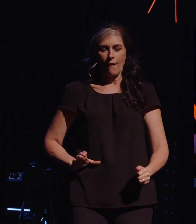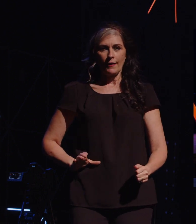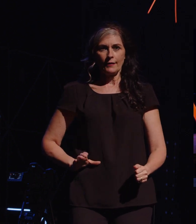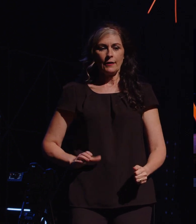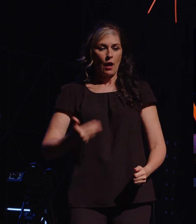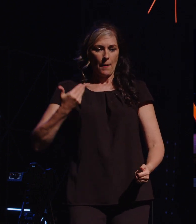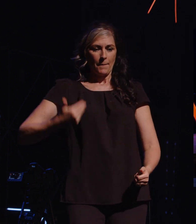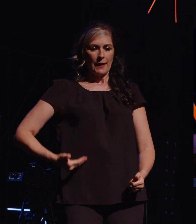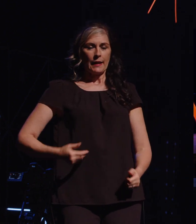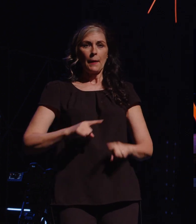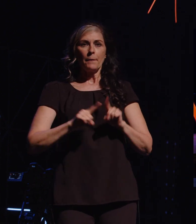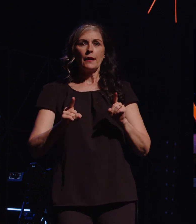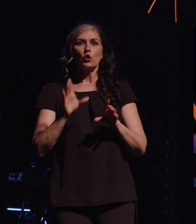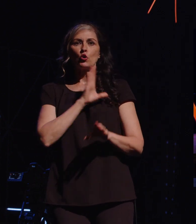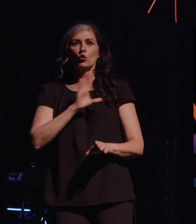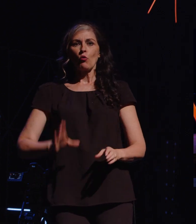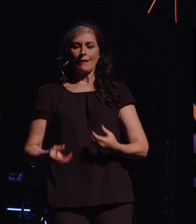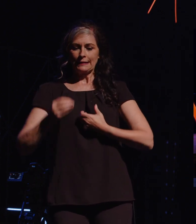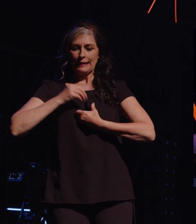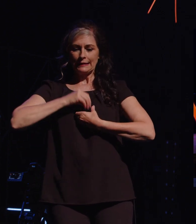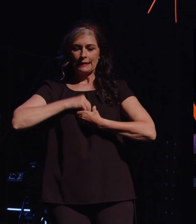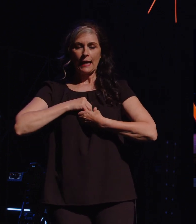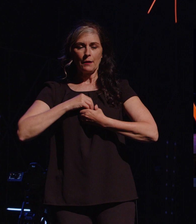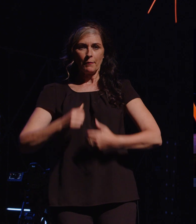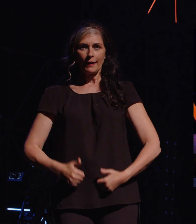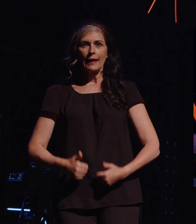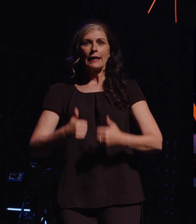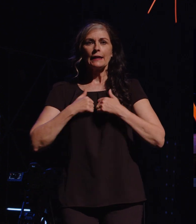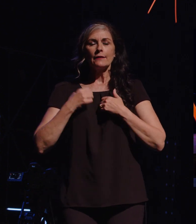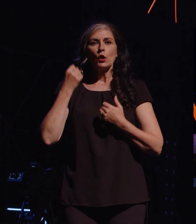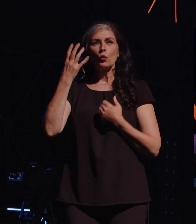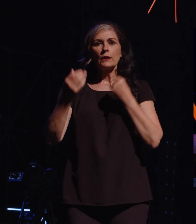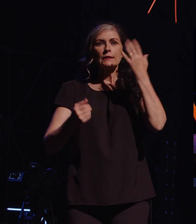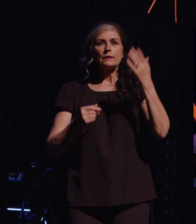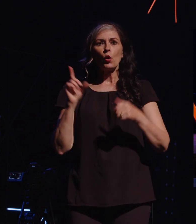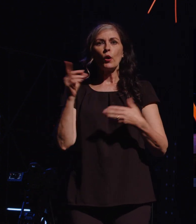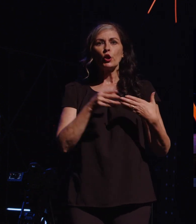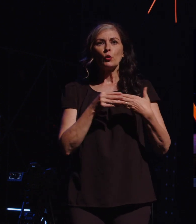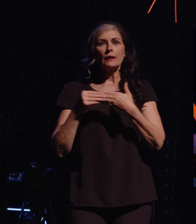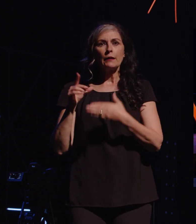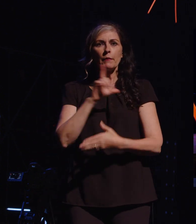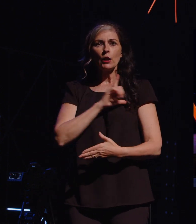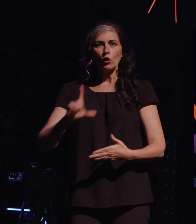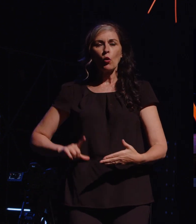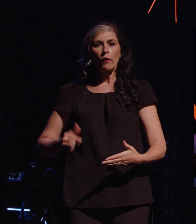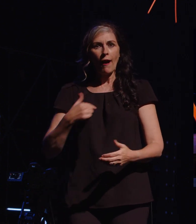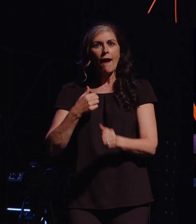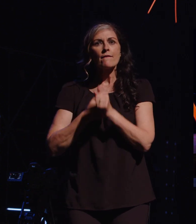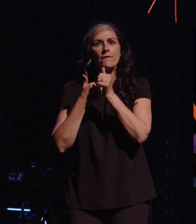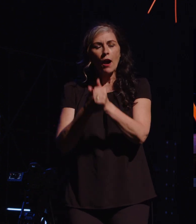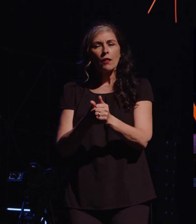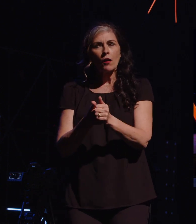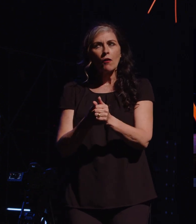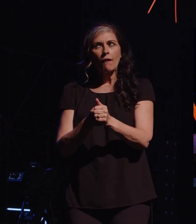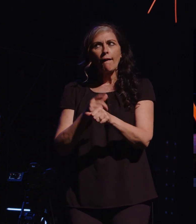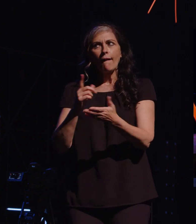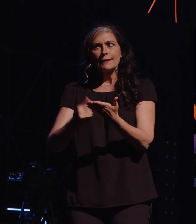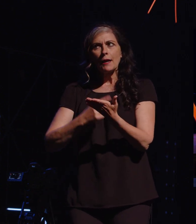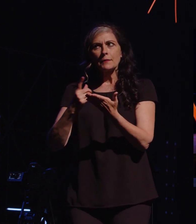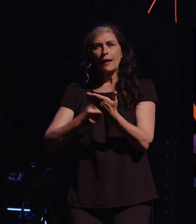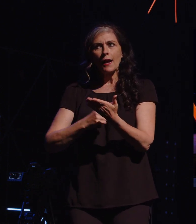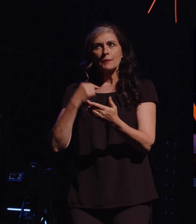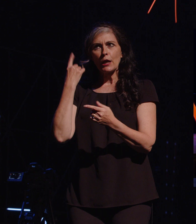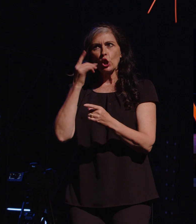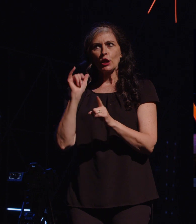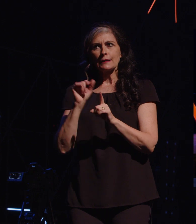lives in me. And so we sang, where you lead me, Lord, I'll follow. And at times that looks a little different